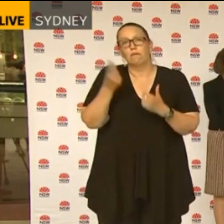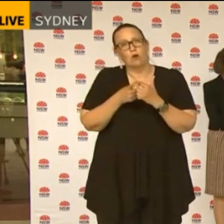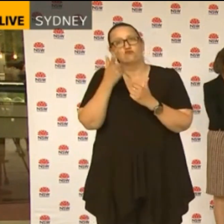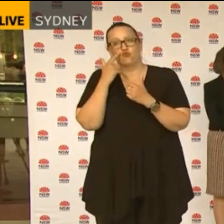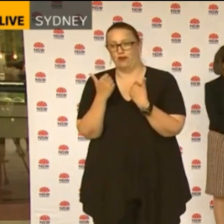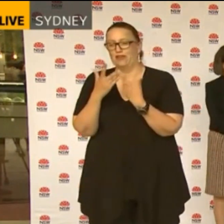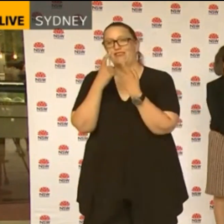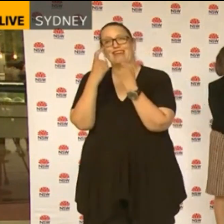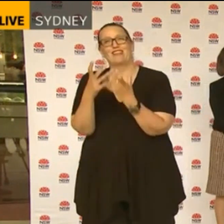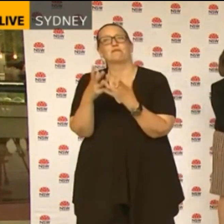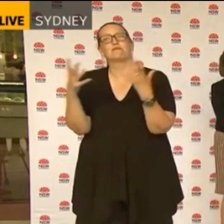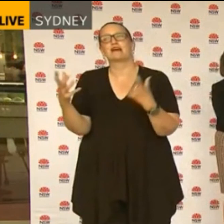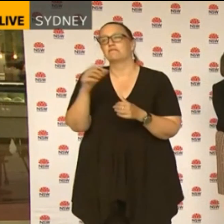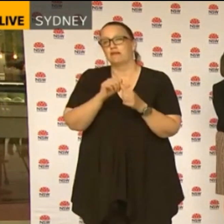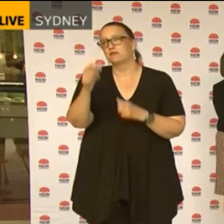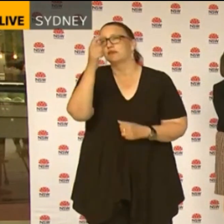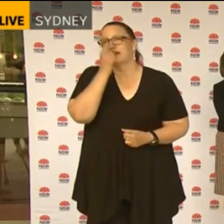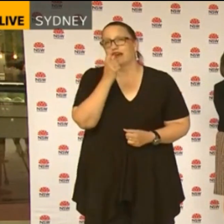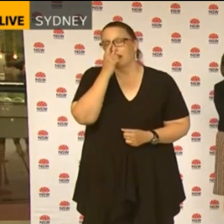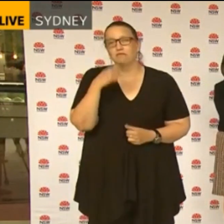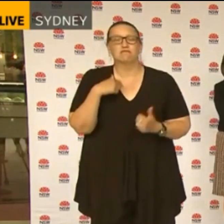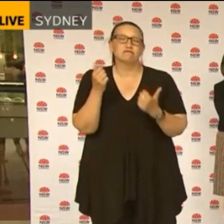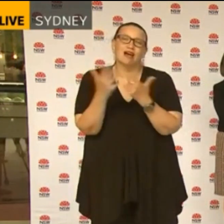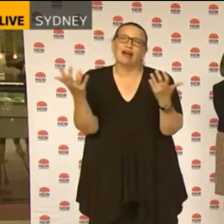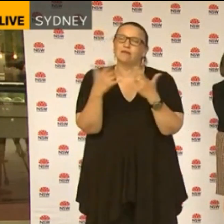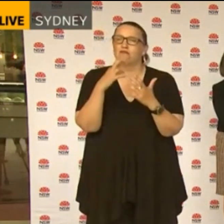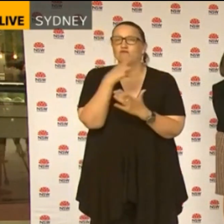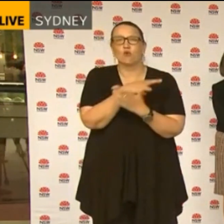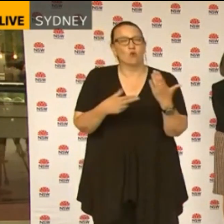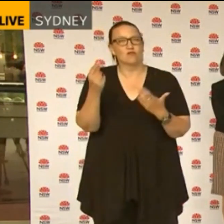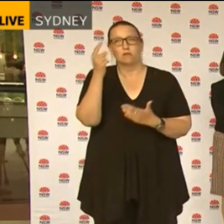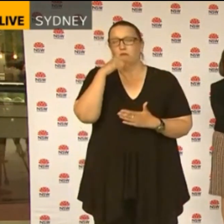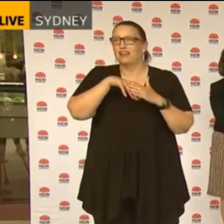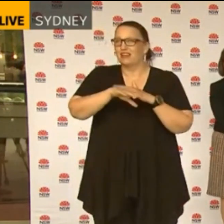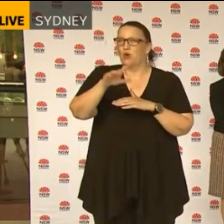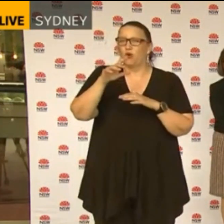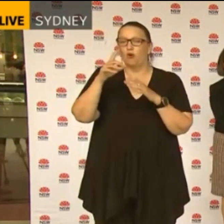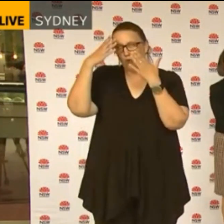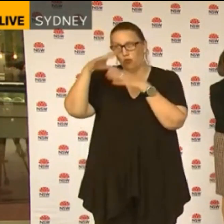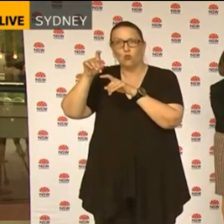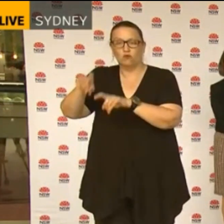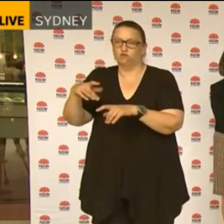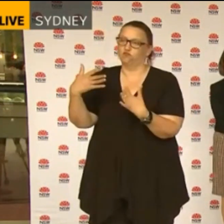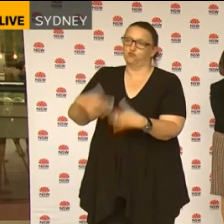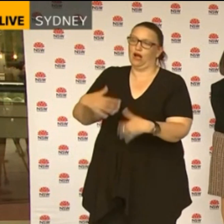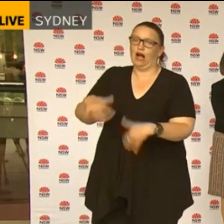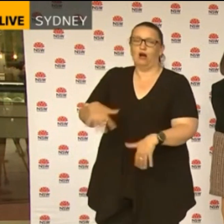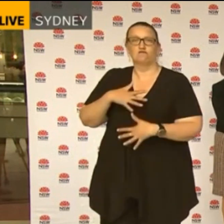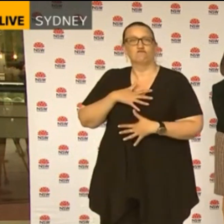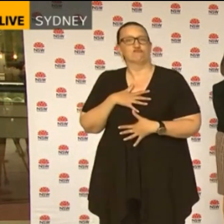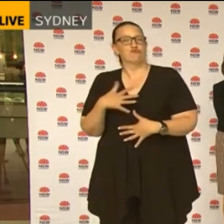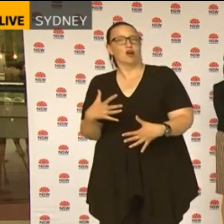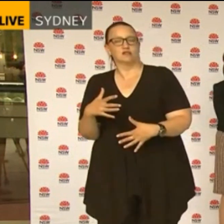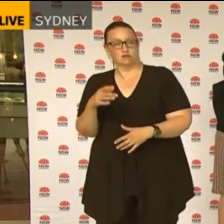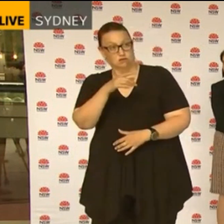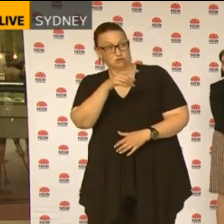for them as very best as we can. And I think that I've had many reports from many people in quarantine who are hugely impressed with the work that is done by